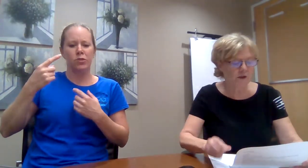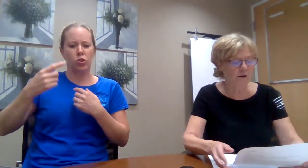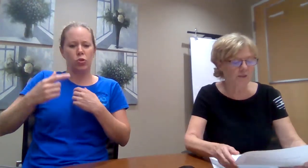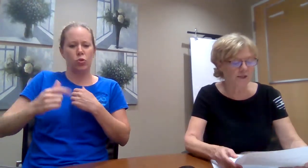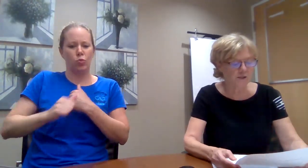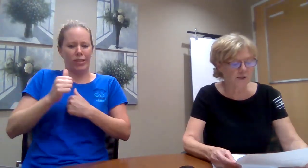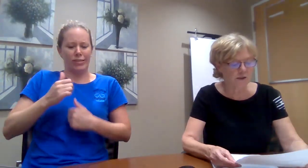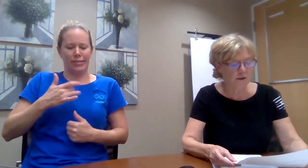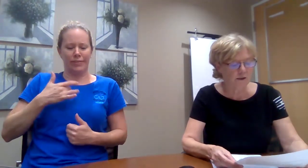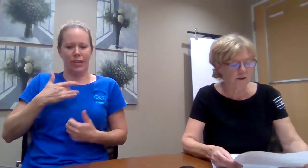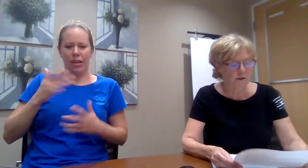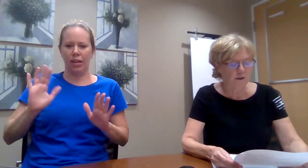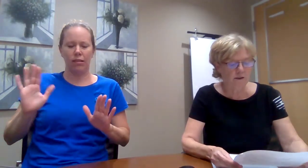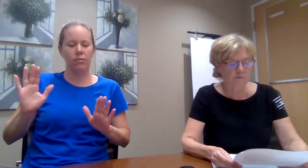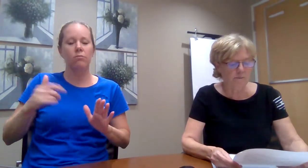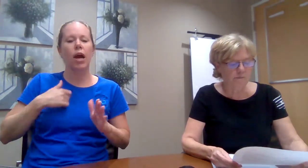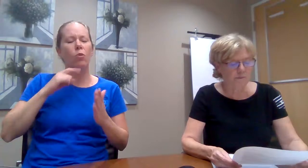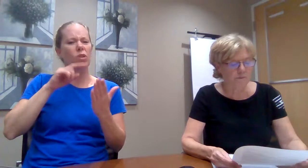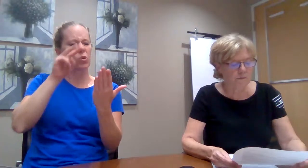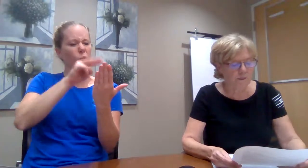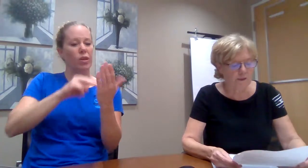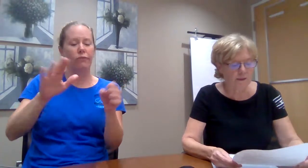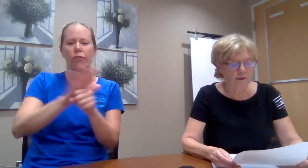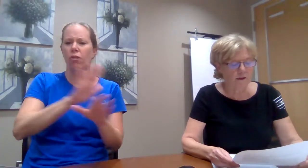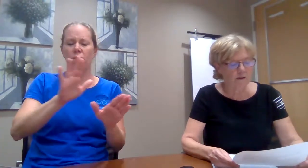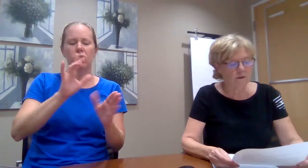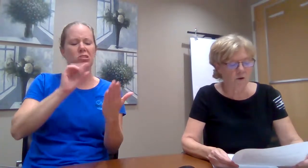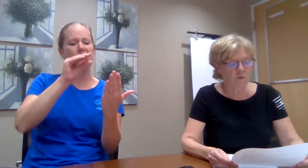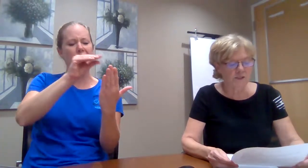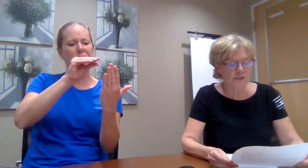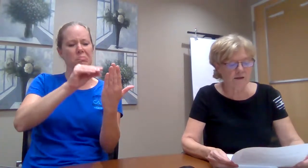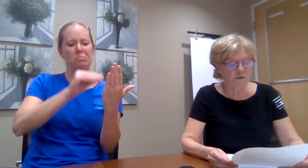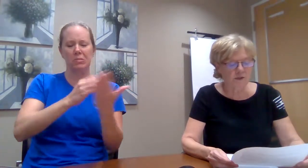some of the comments. The